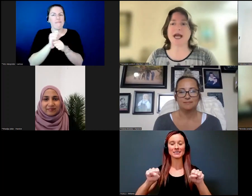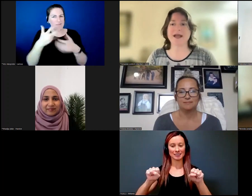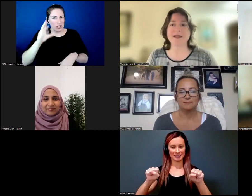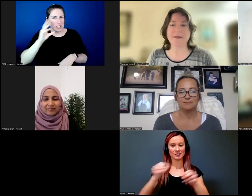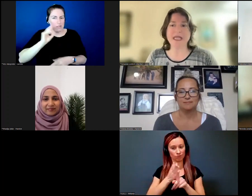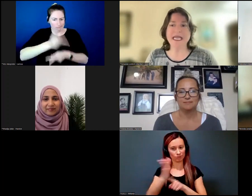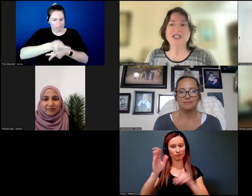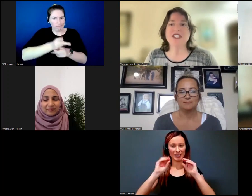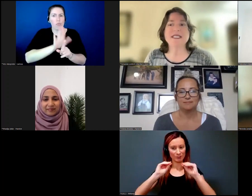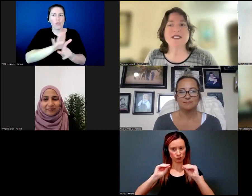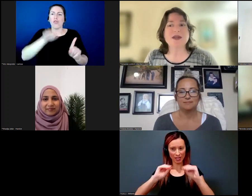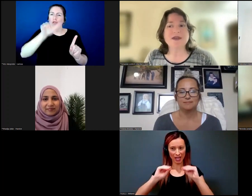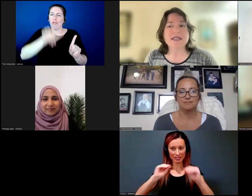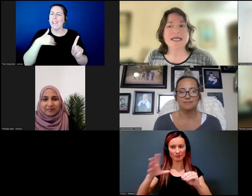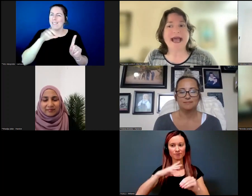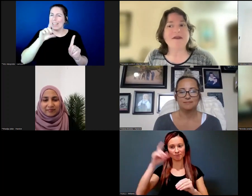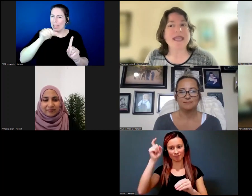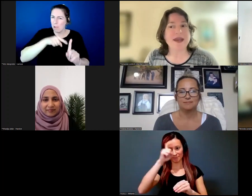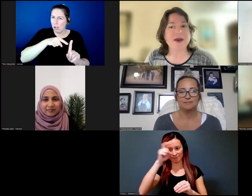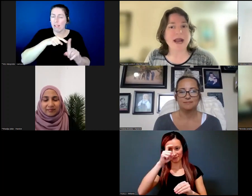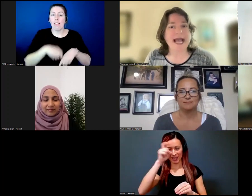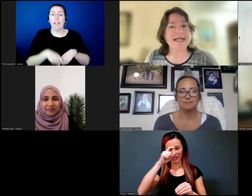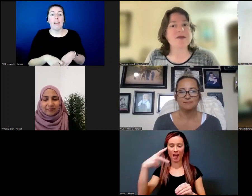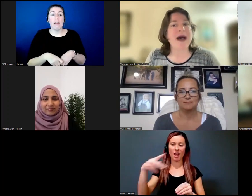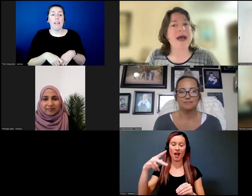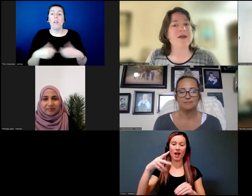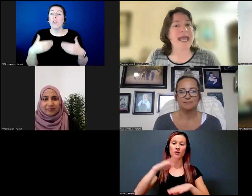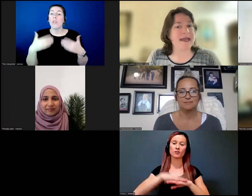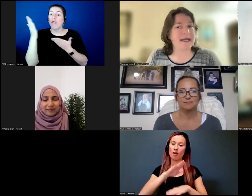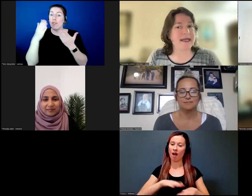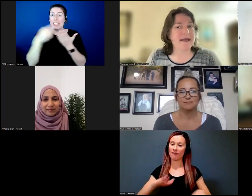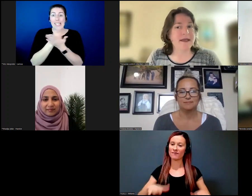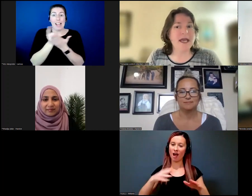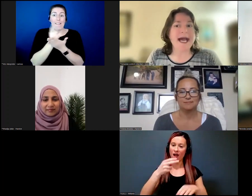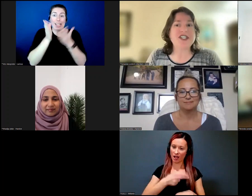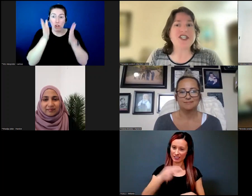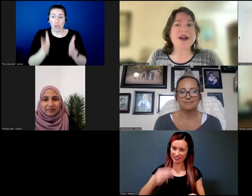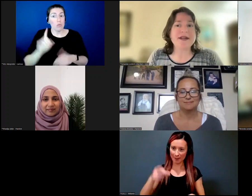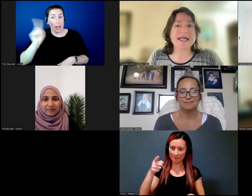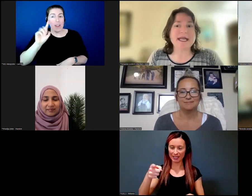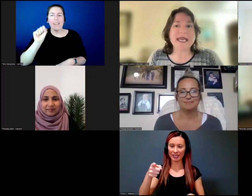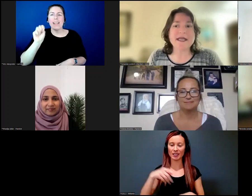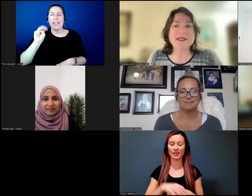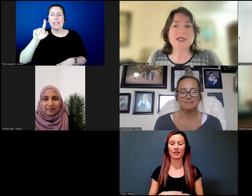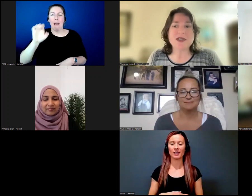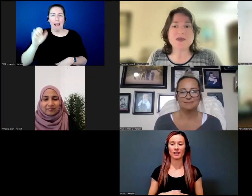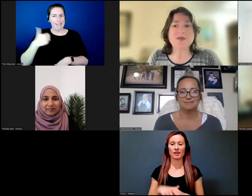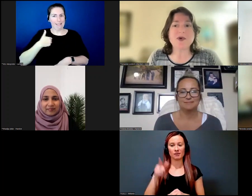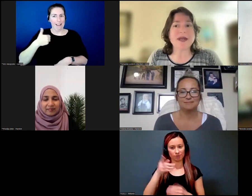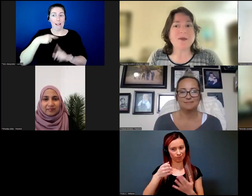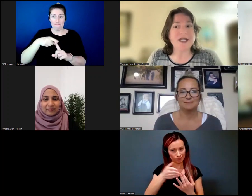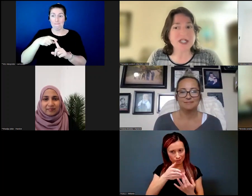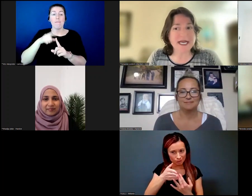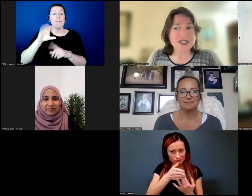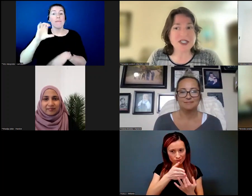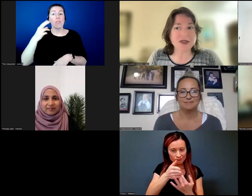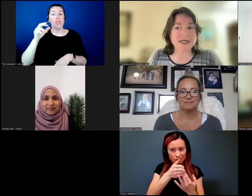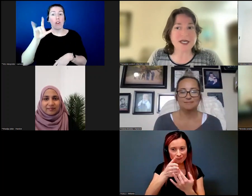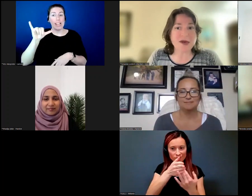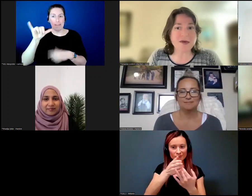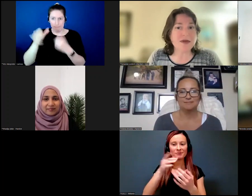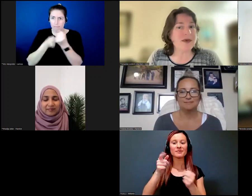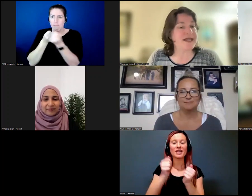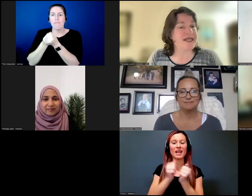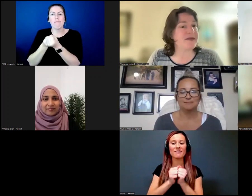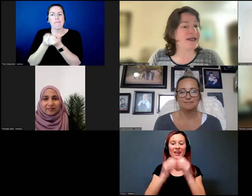disabled child. She is a service navigator at Smile Canada, a charity dedicated to supporting racialized children